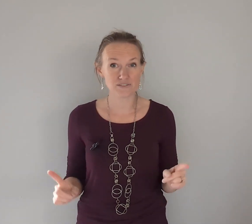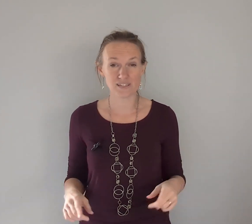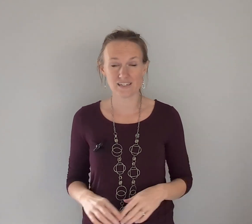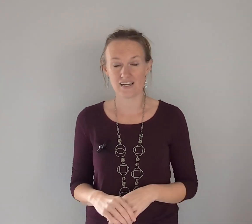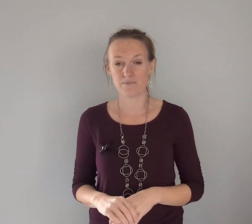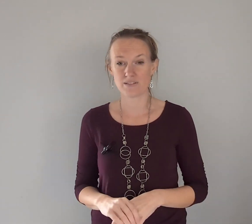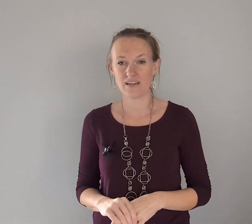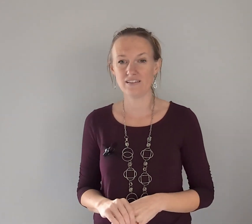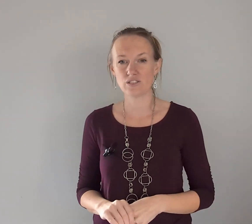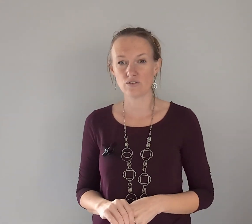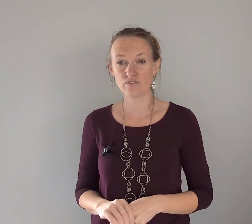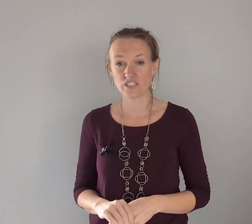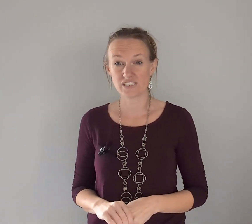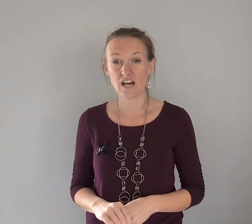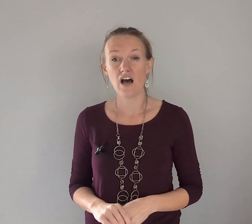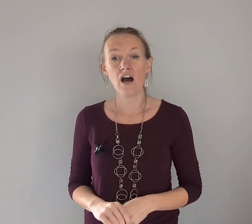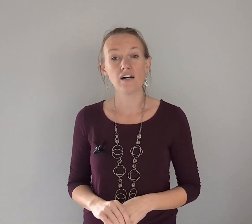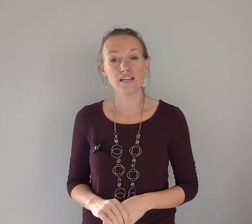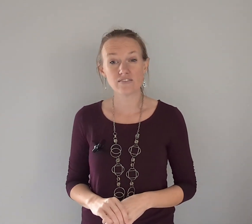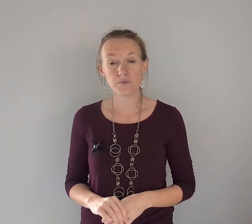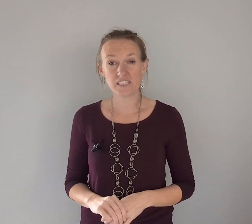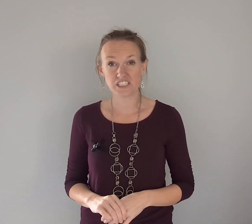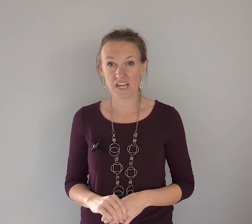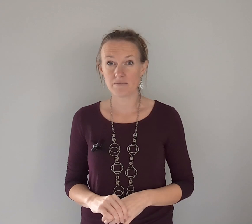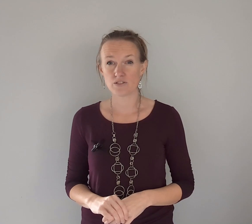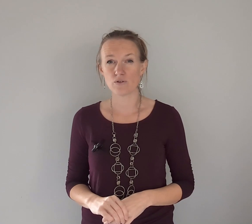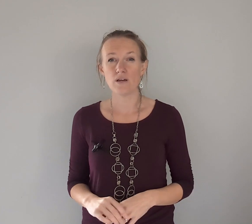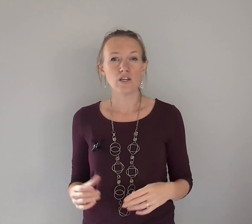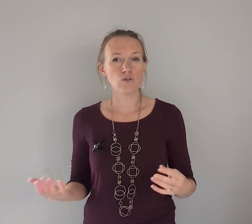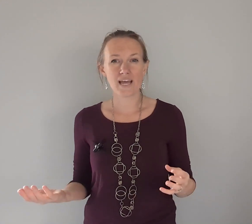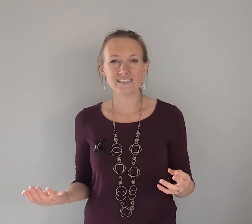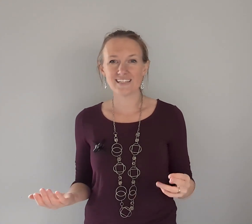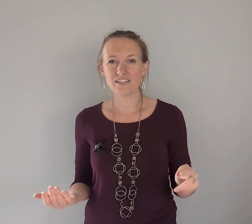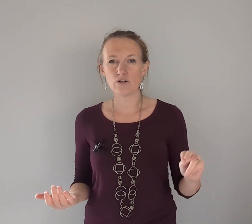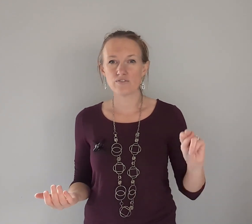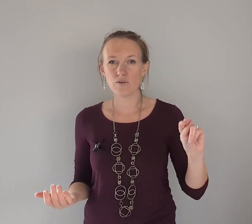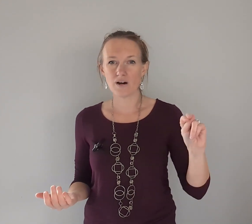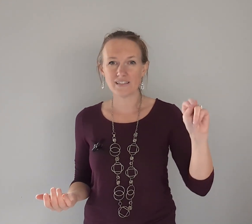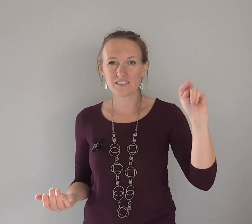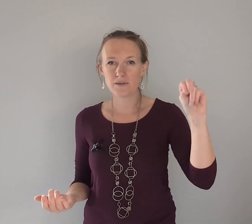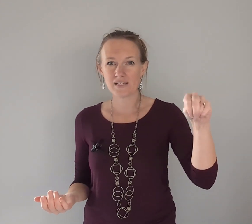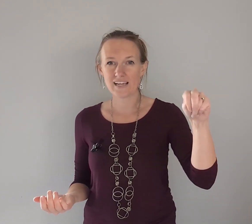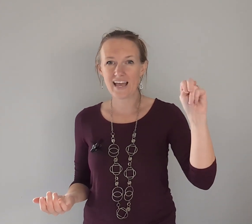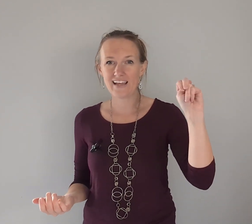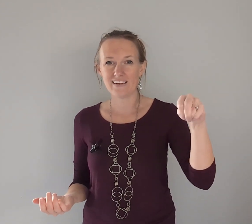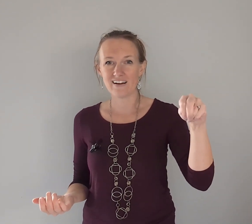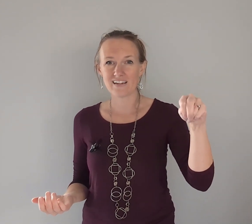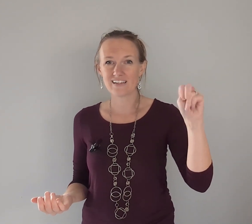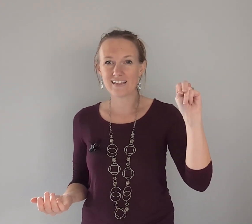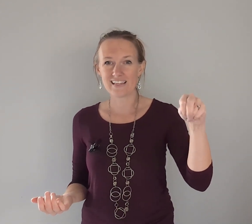3 times, okay? So first, I'll never be ashamed. So you can sign no if you want, and you're just making an N and knocking it like